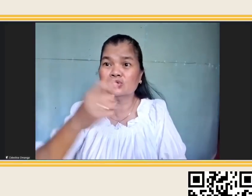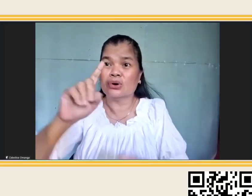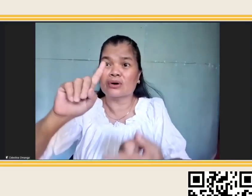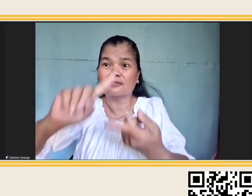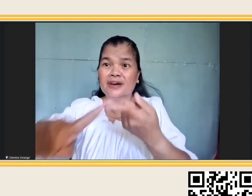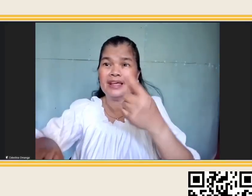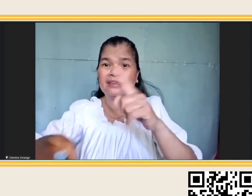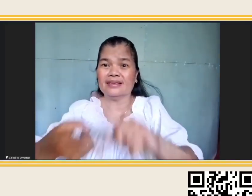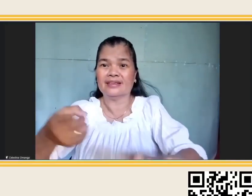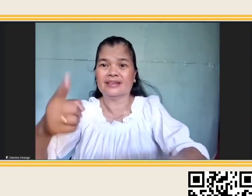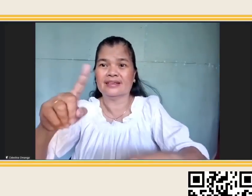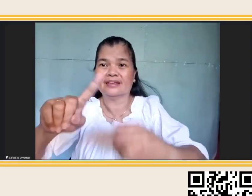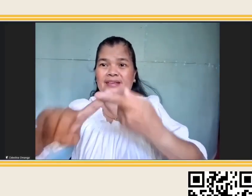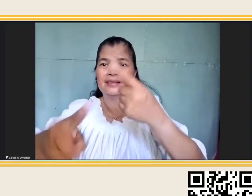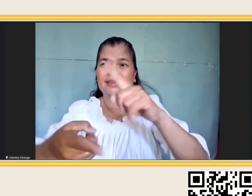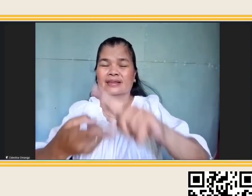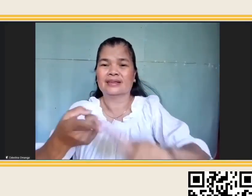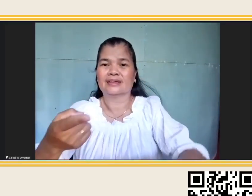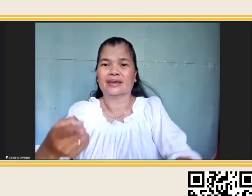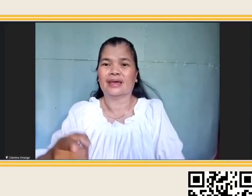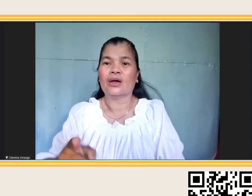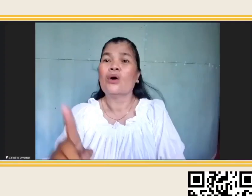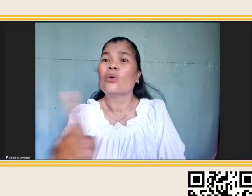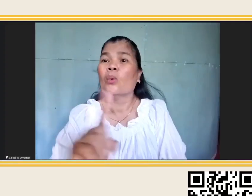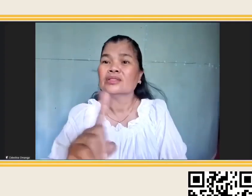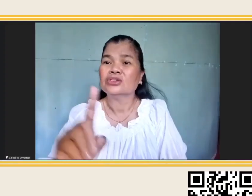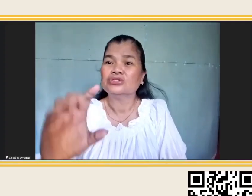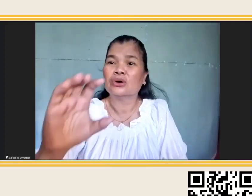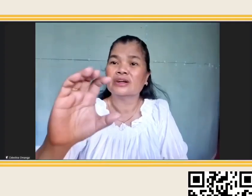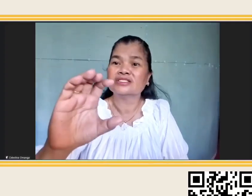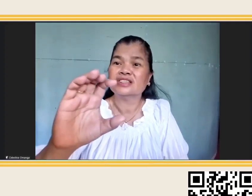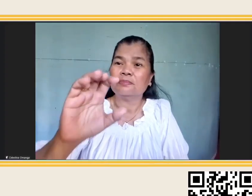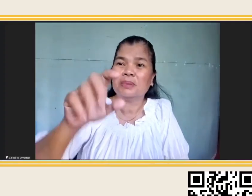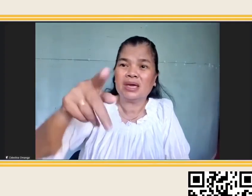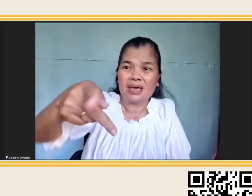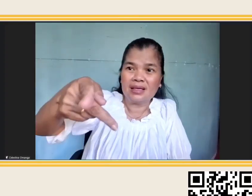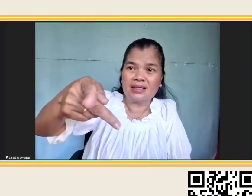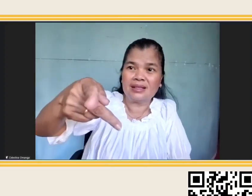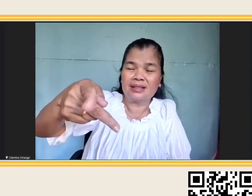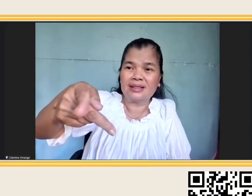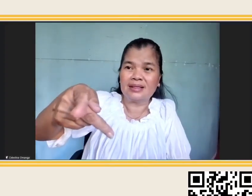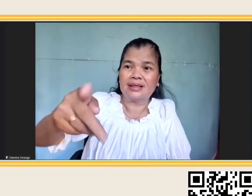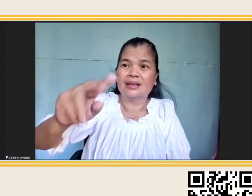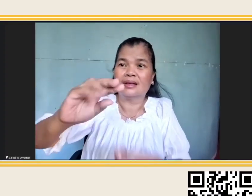Who is your friend? Okay. What is your CP